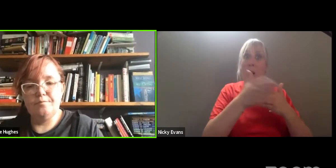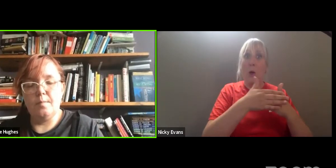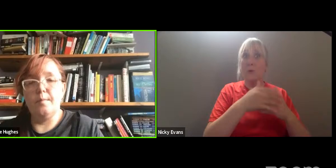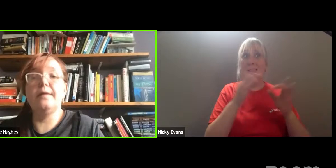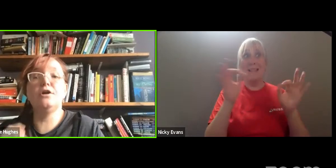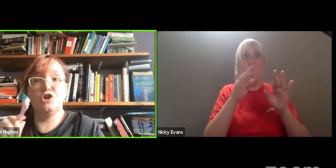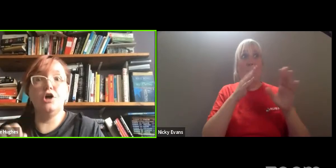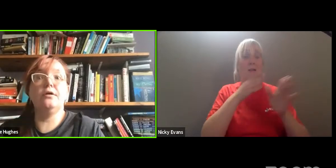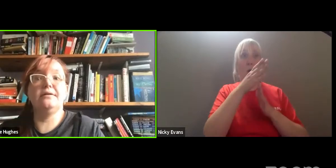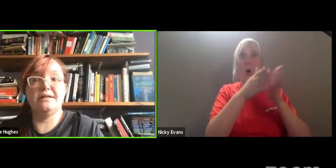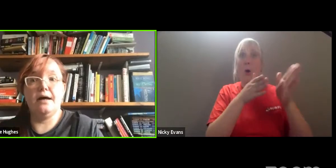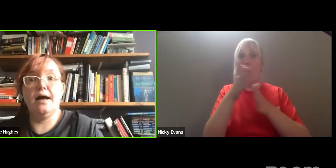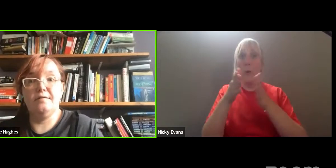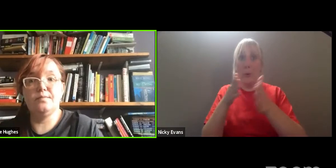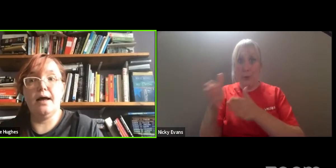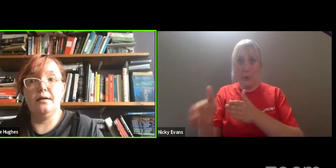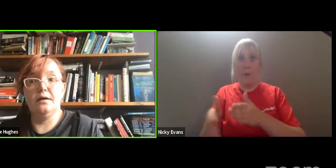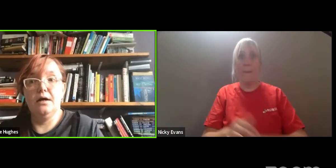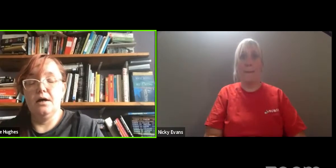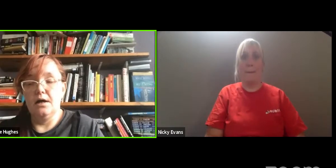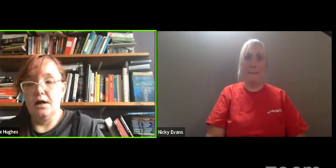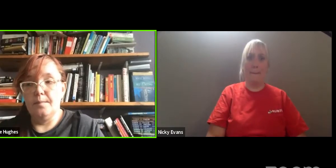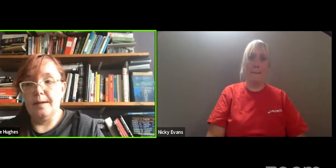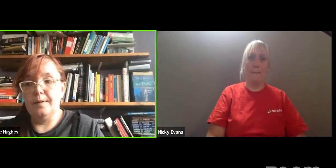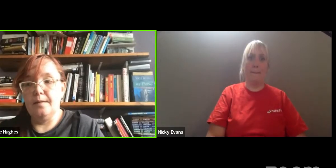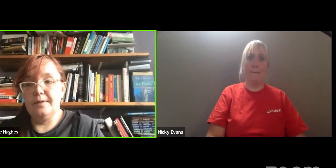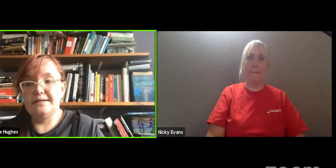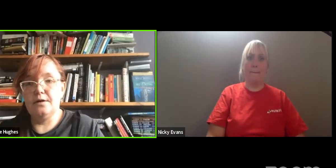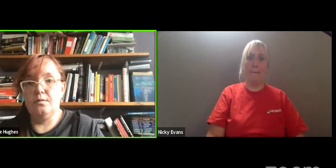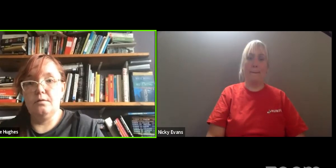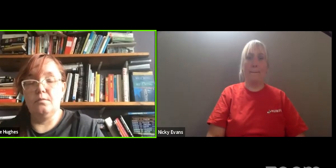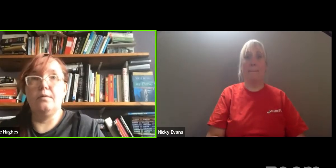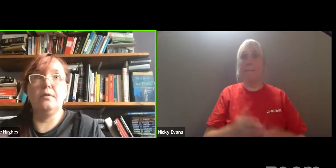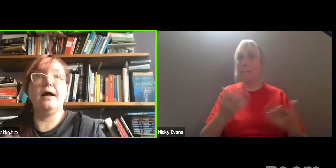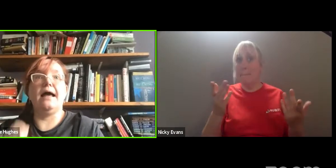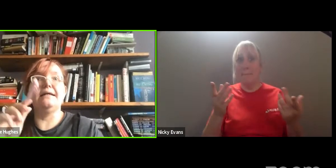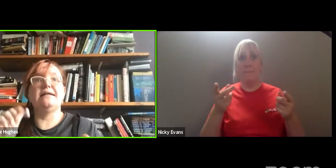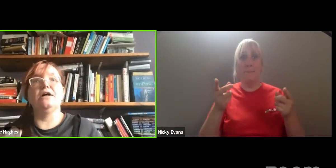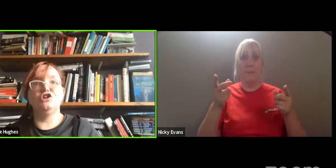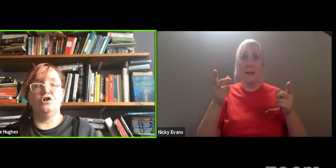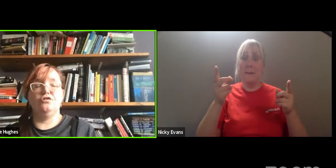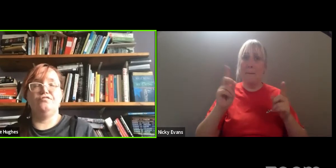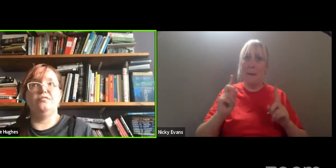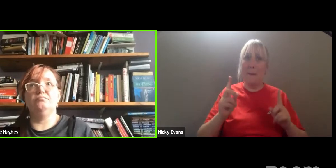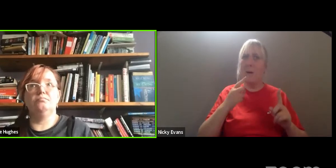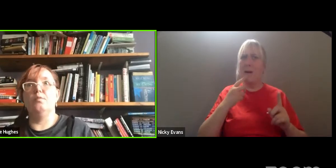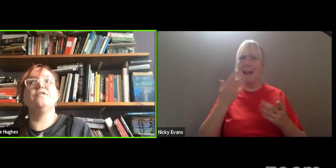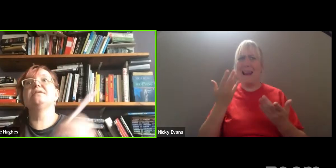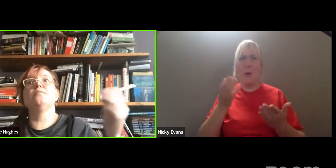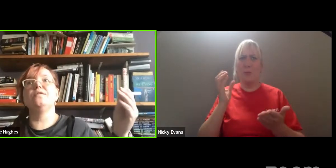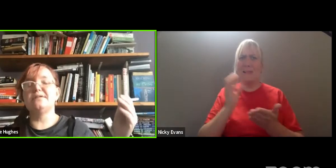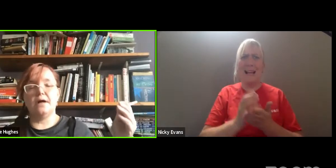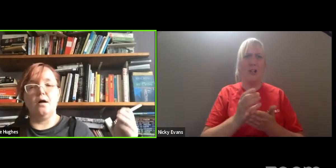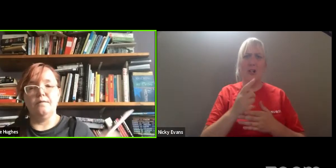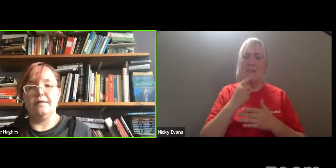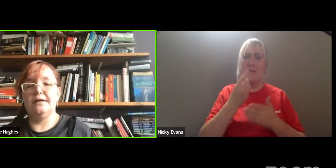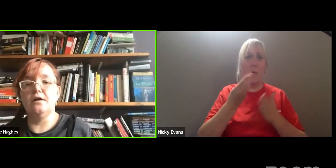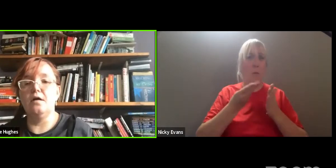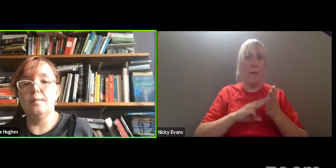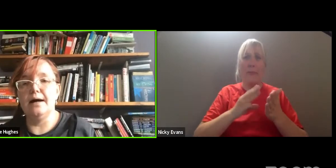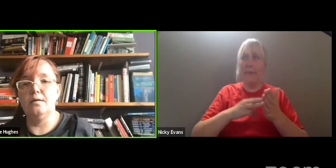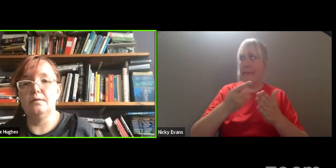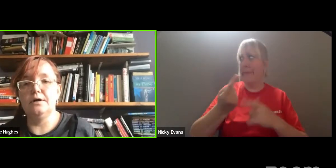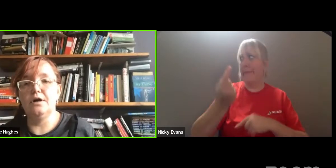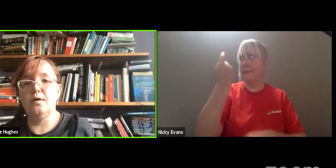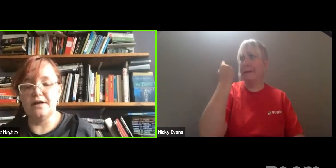a massive problem. And the journals are as well. People are getting sanctioned from months and months ago that they didn't